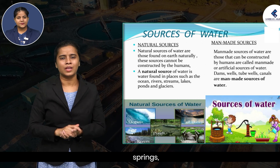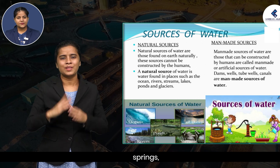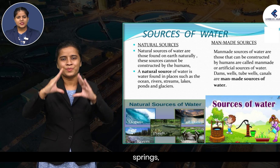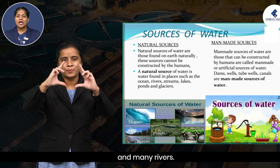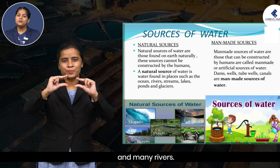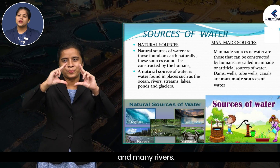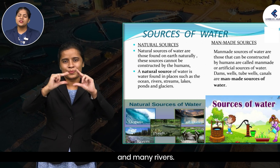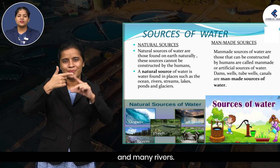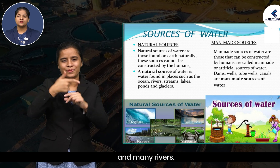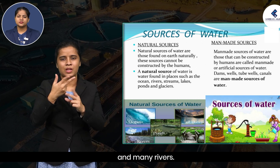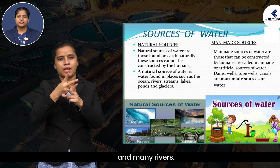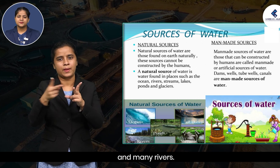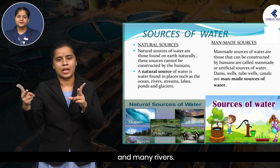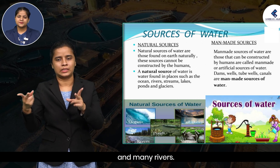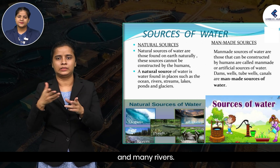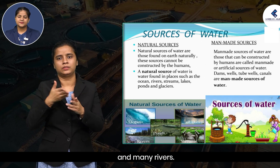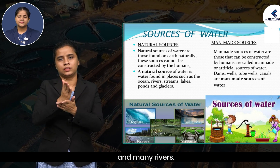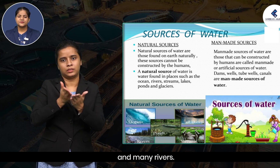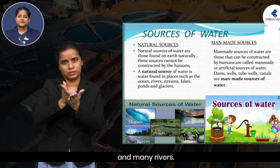springs, and many rivers.